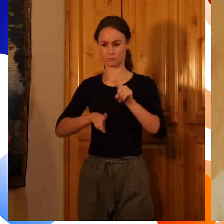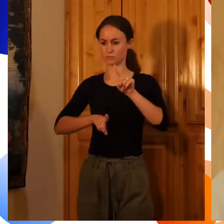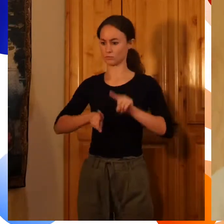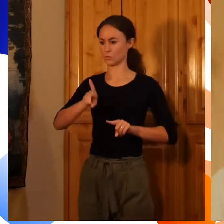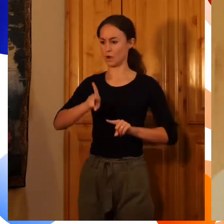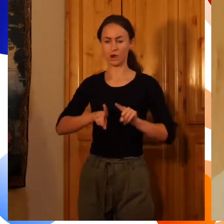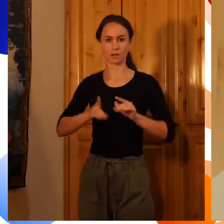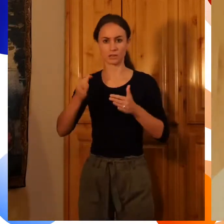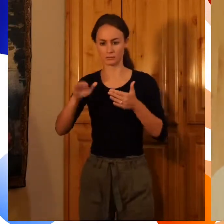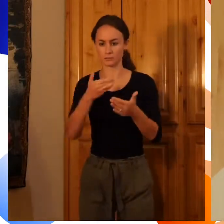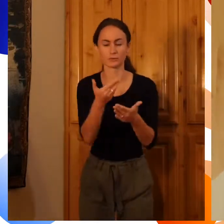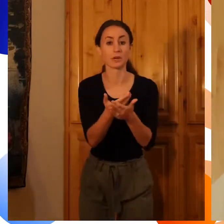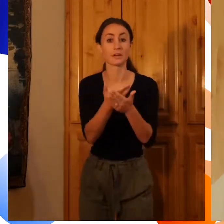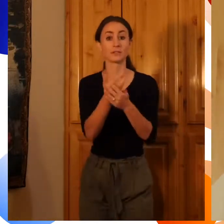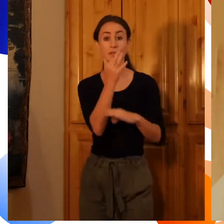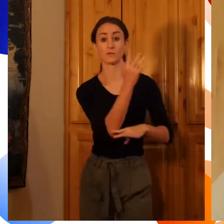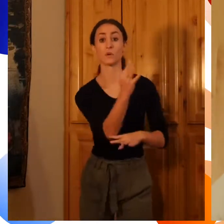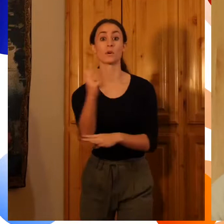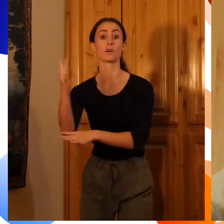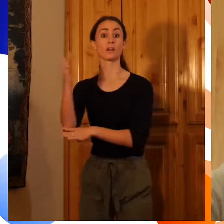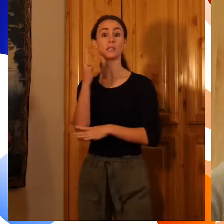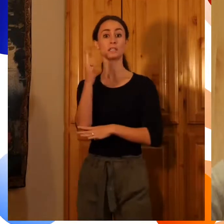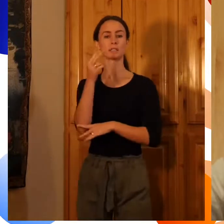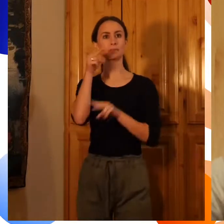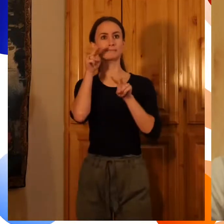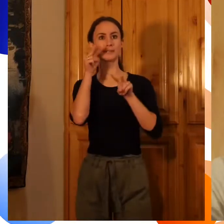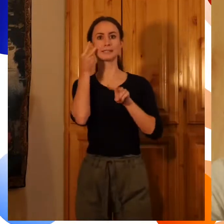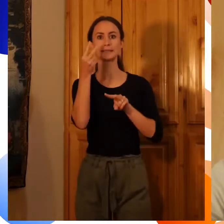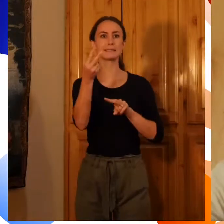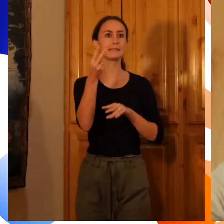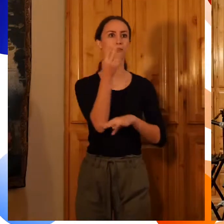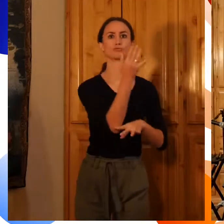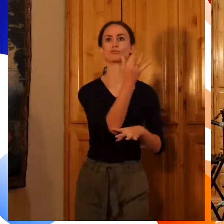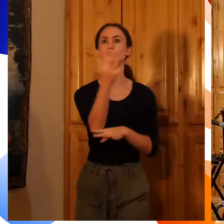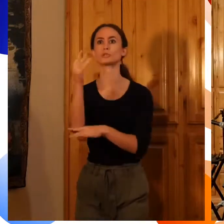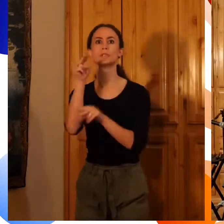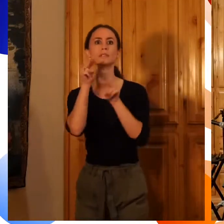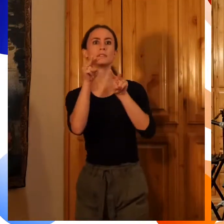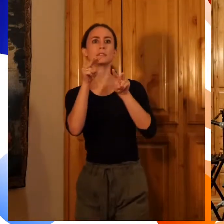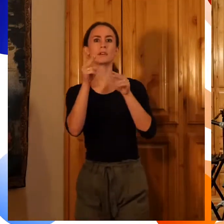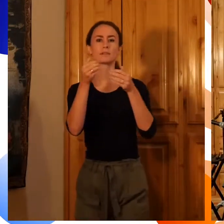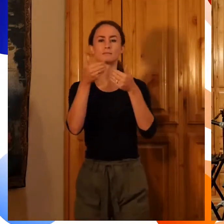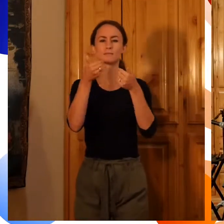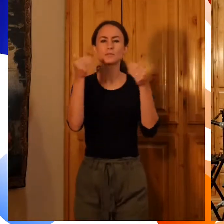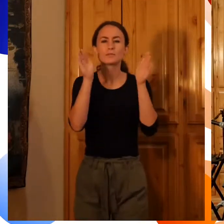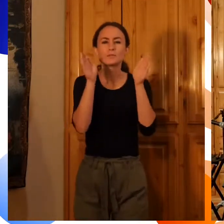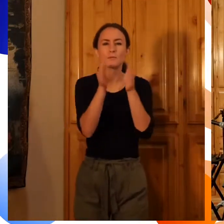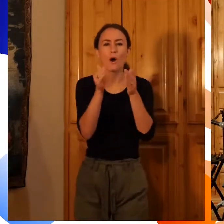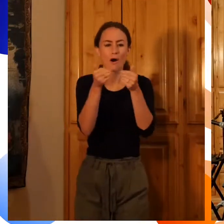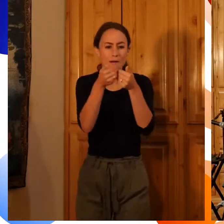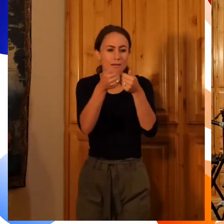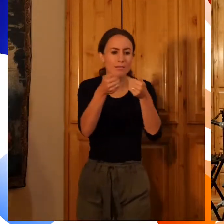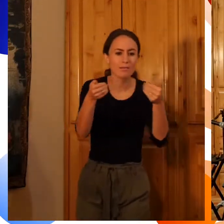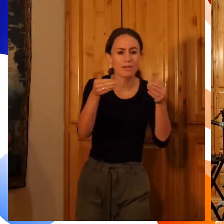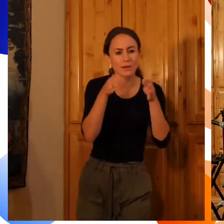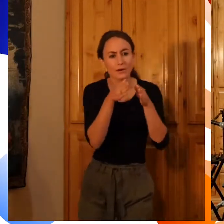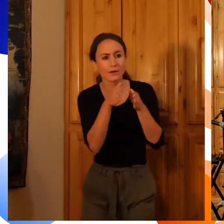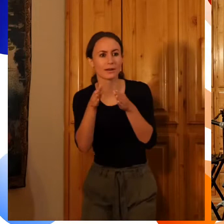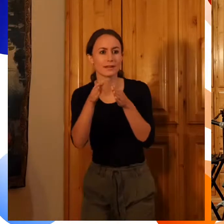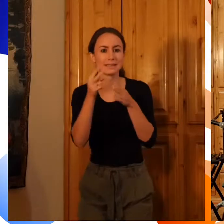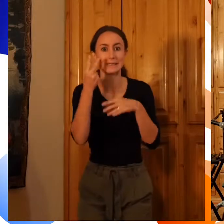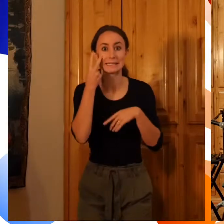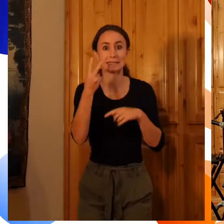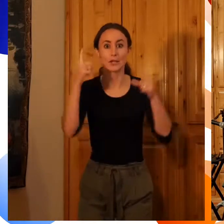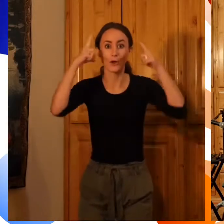twinkling between the trunks of the trees up ahead. And there in a little clearing danced wee Glashan, or goblins, as they were known in the